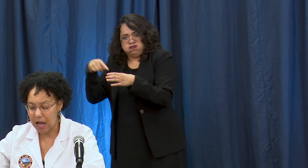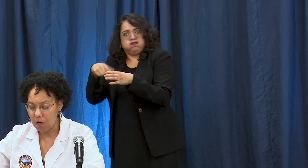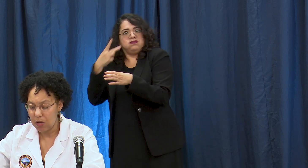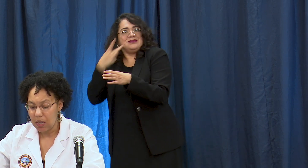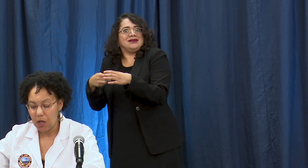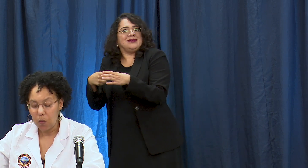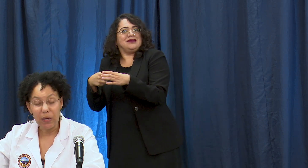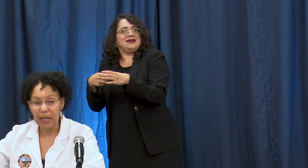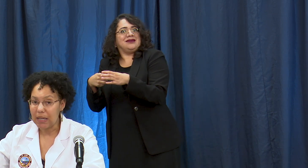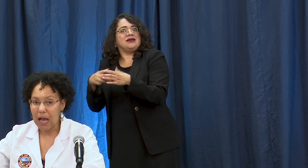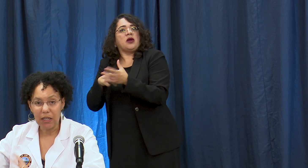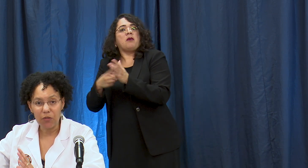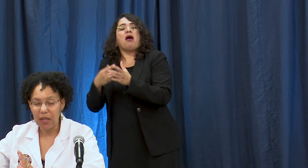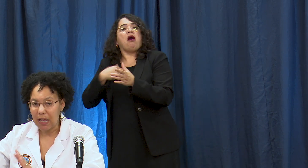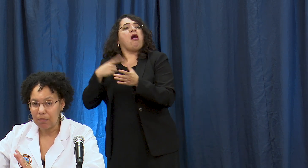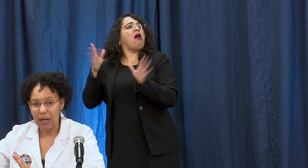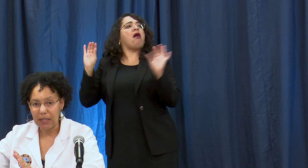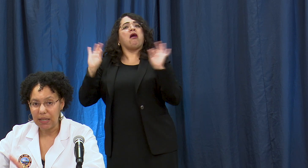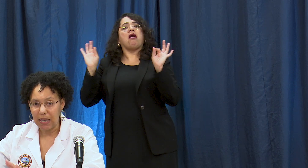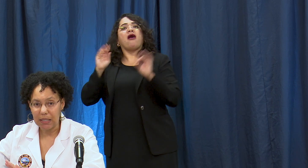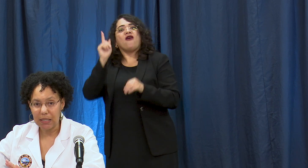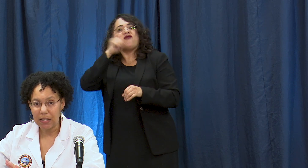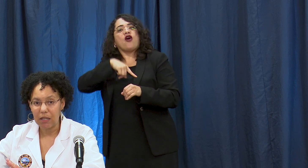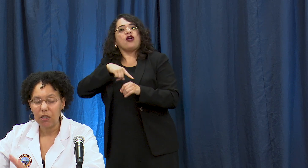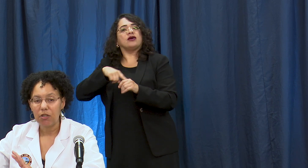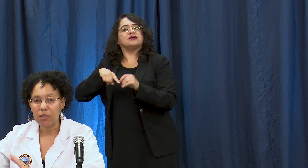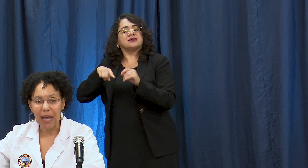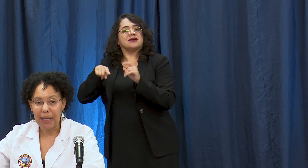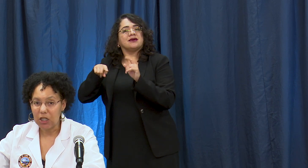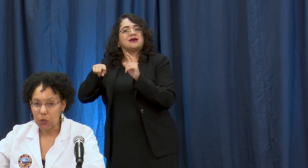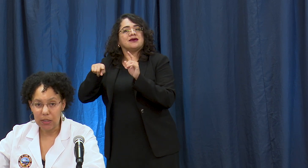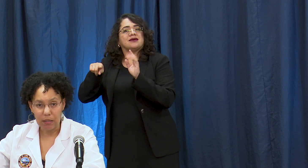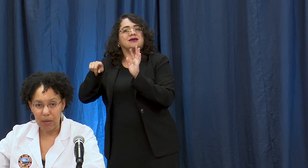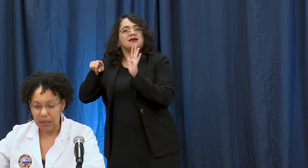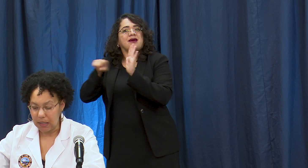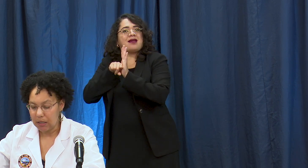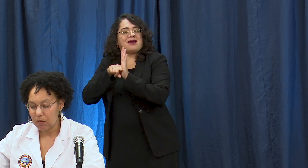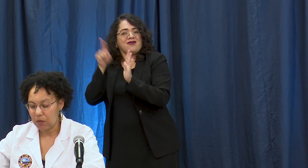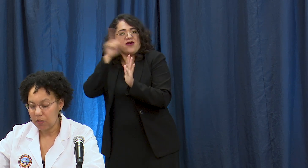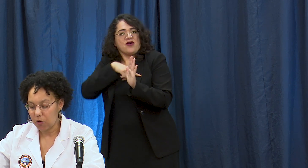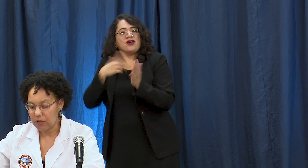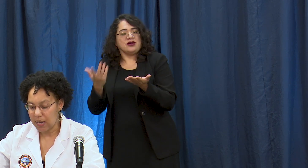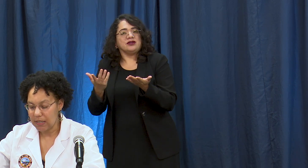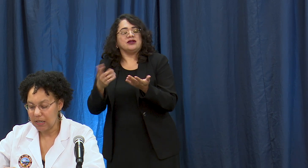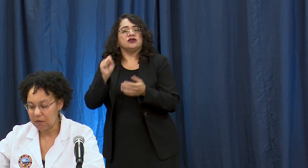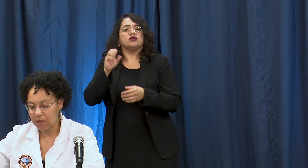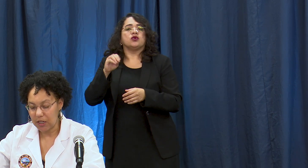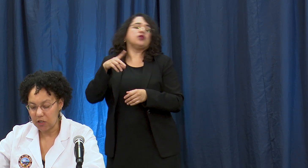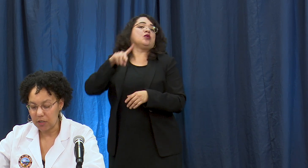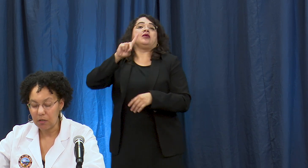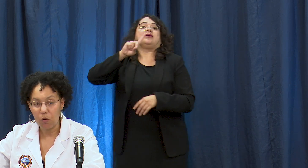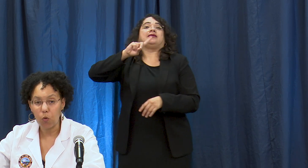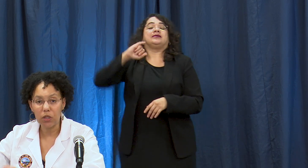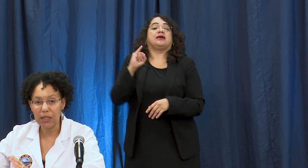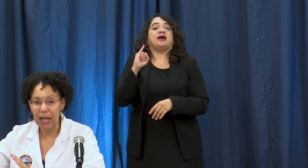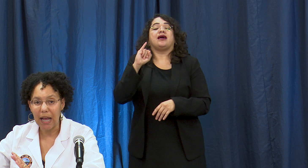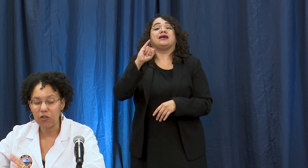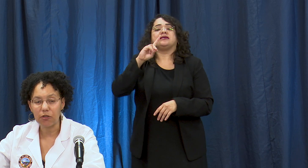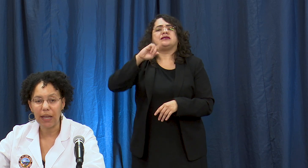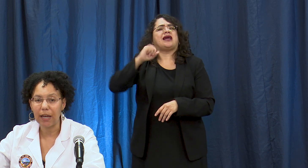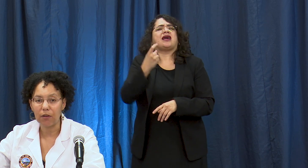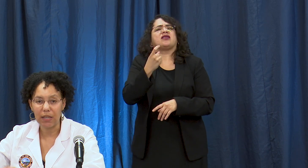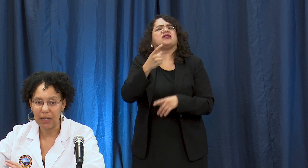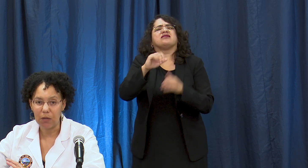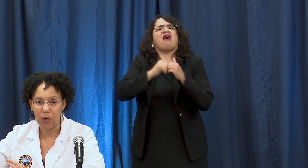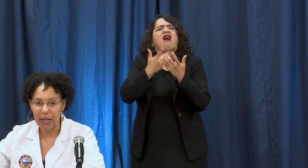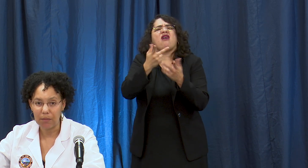right now we cannot use the antibody tests to diagnose anybody with COVID-19 infection or to guide